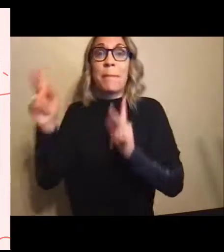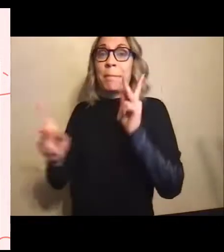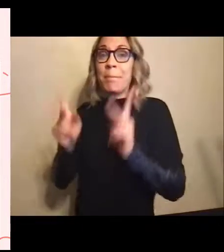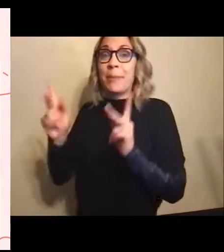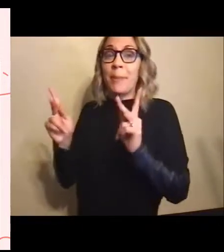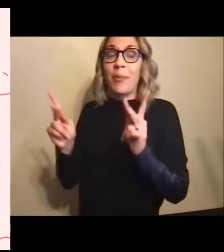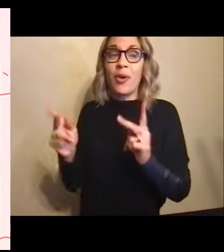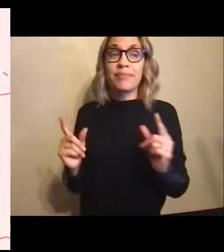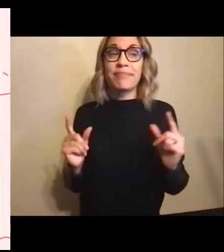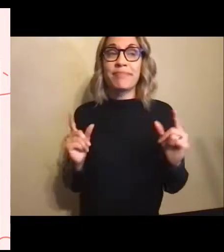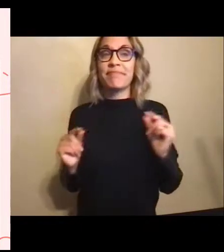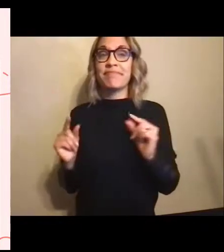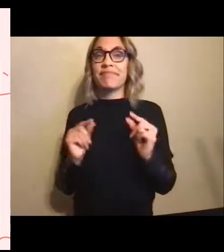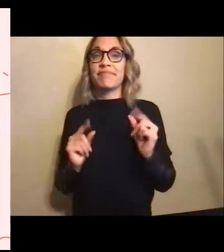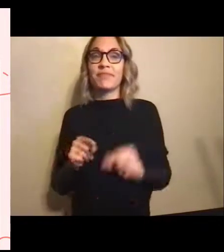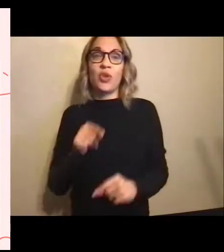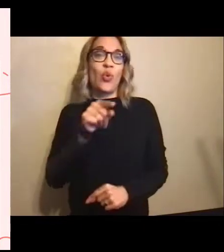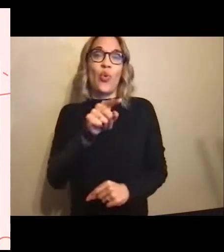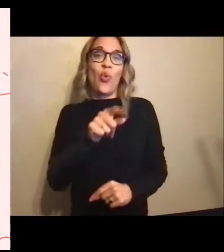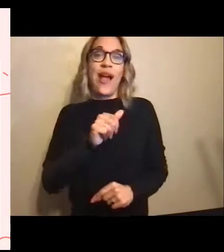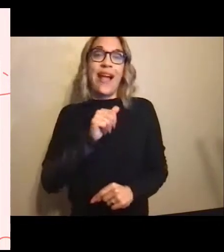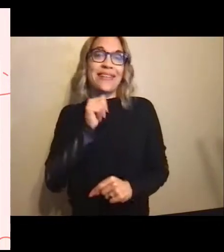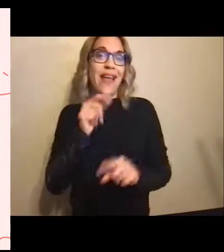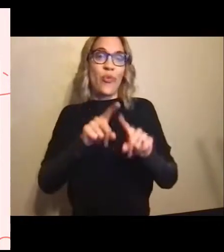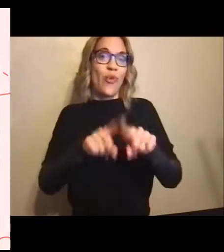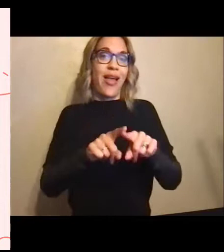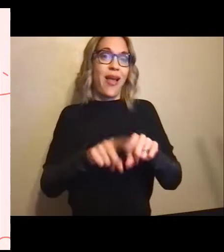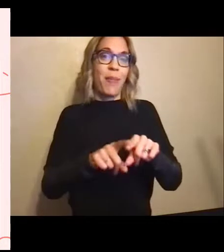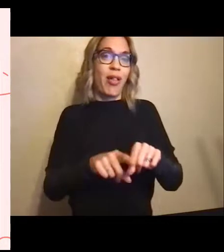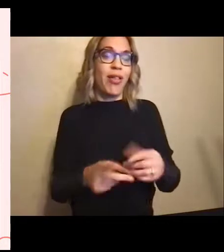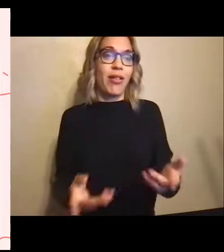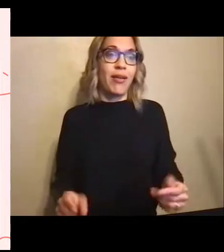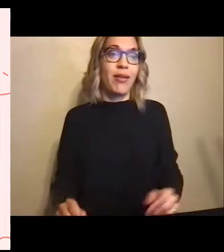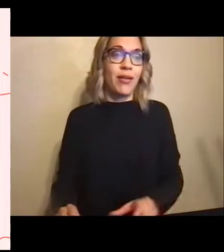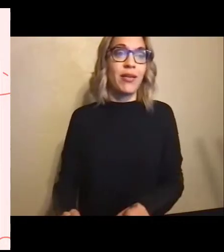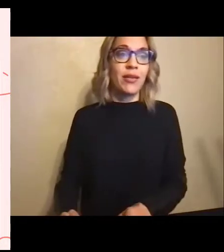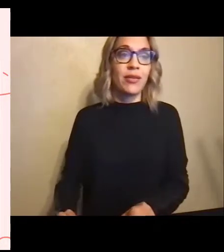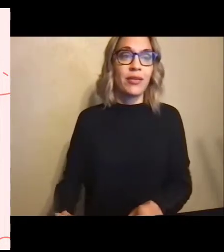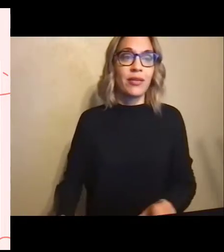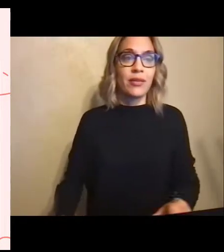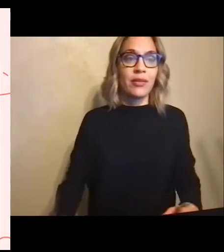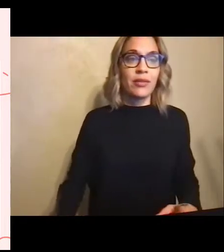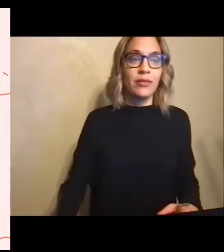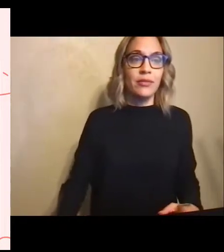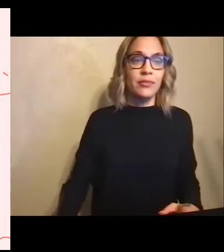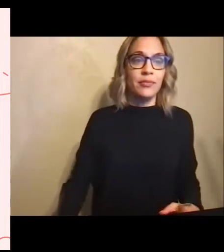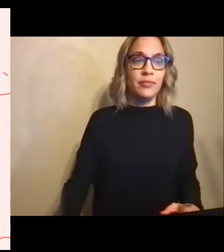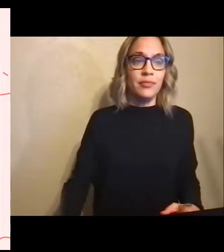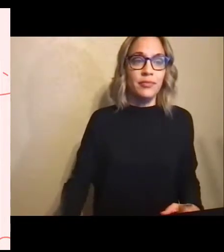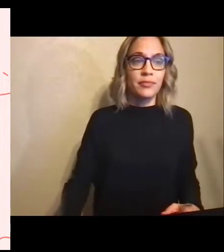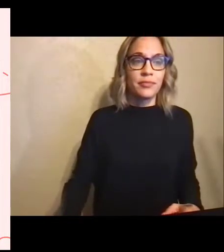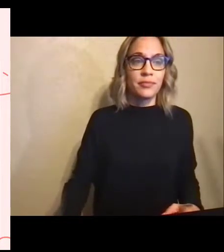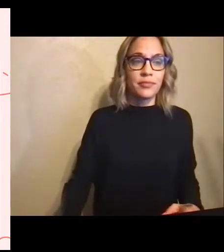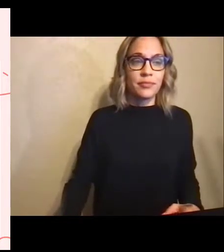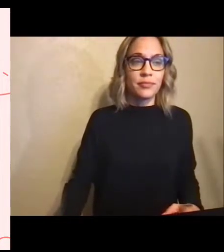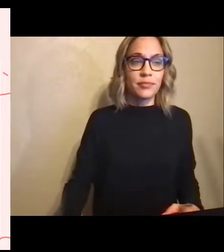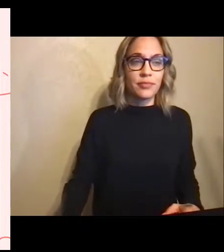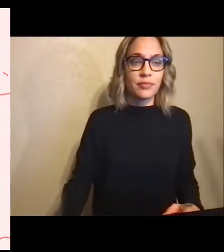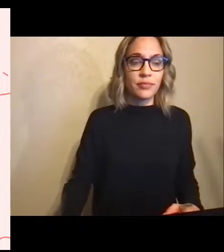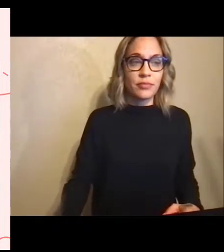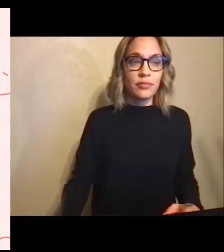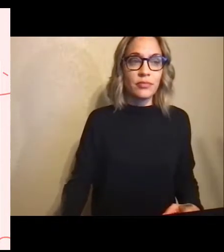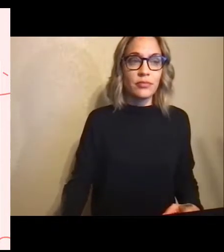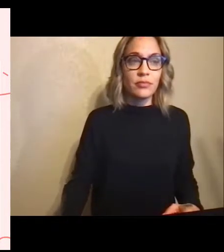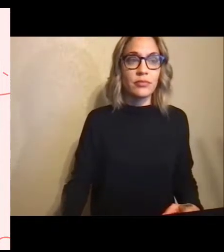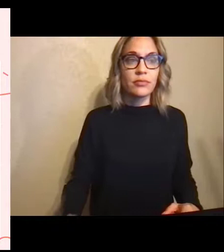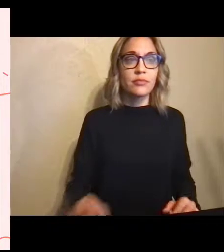That right there can lead to people talking negatively about you and saying that you are not